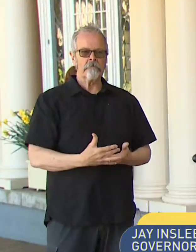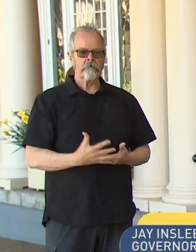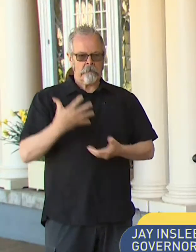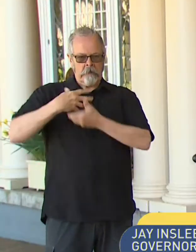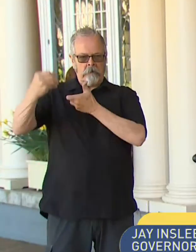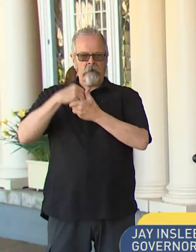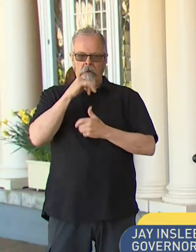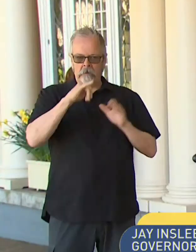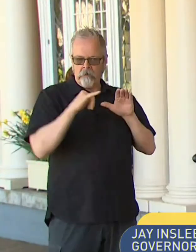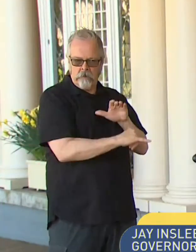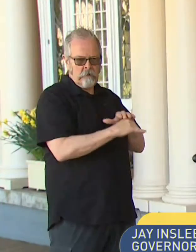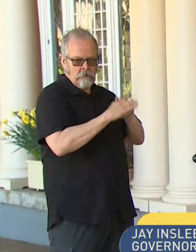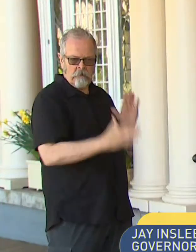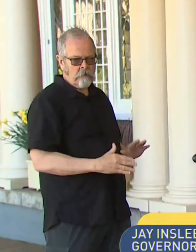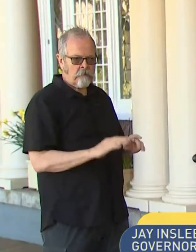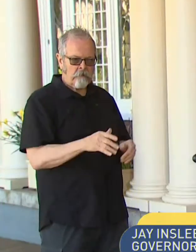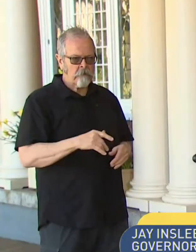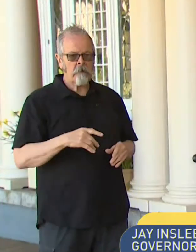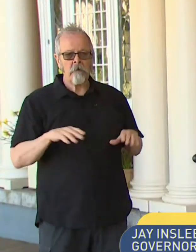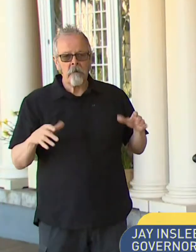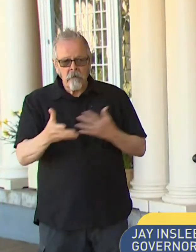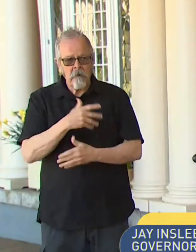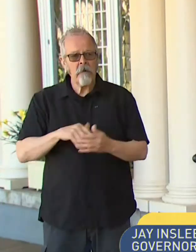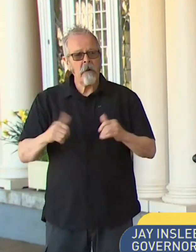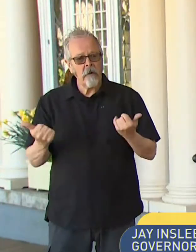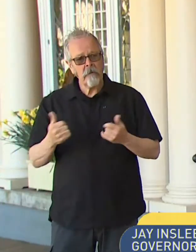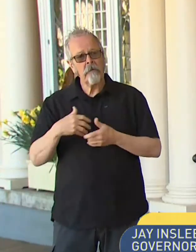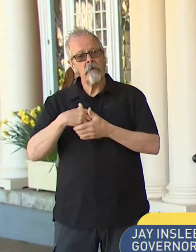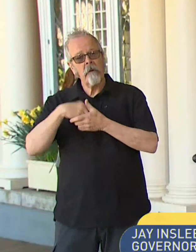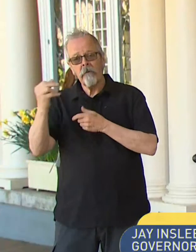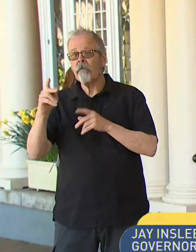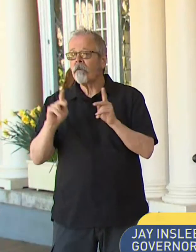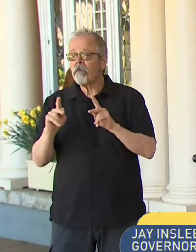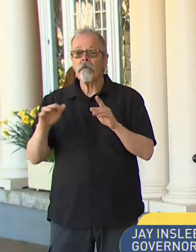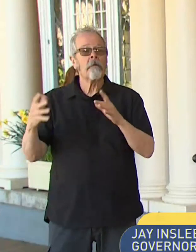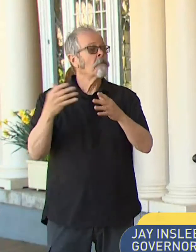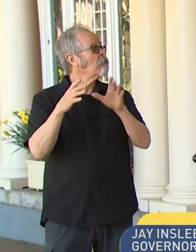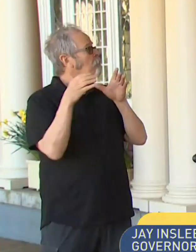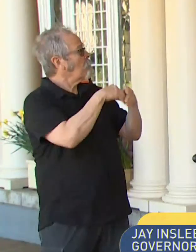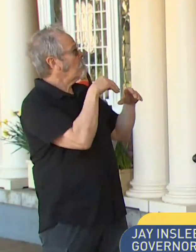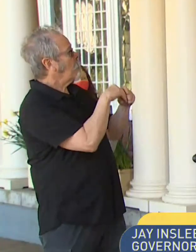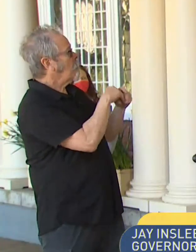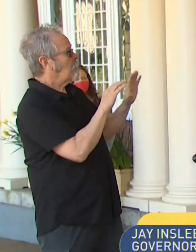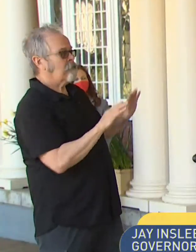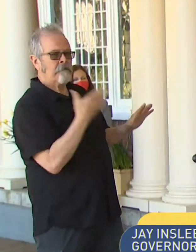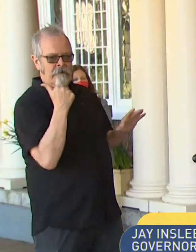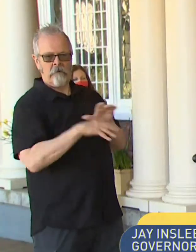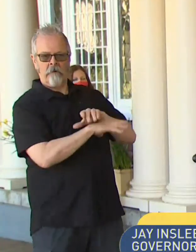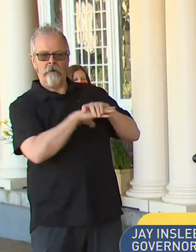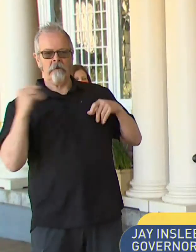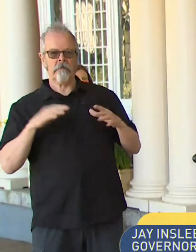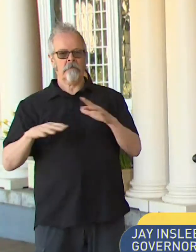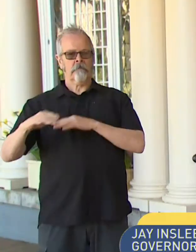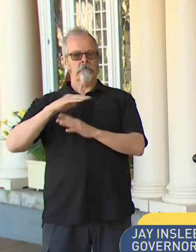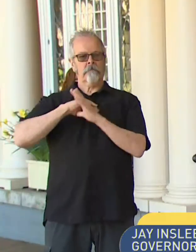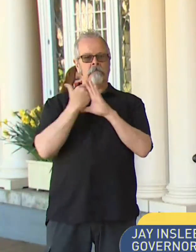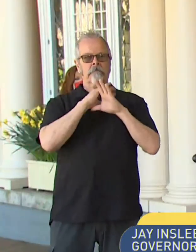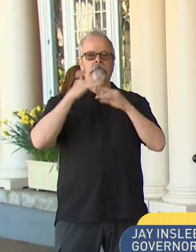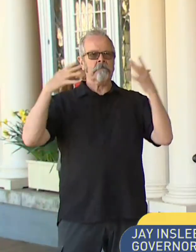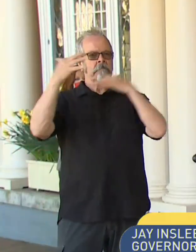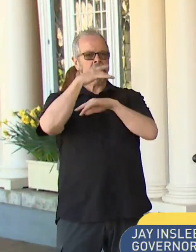do when we're around other people and take it outside. Whether it's a coffee or a chance to see an old